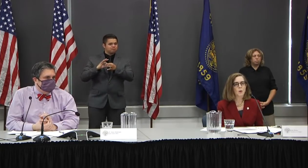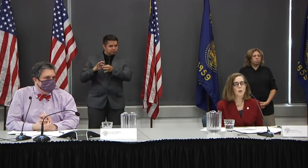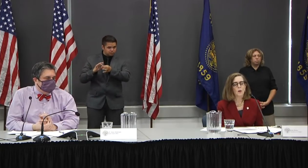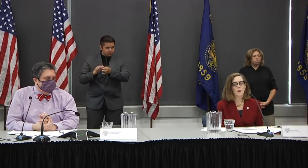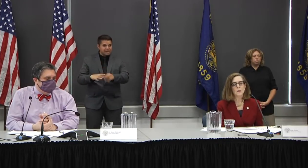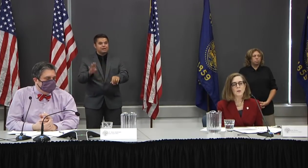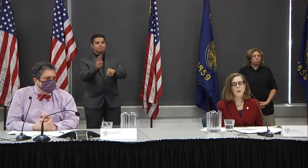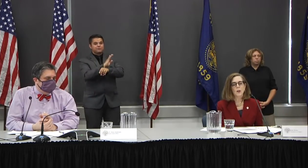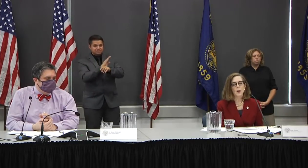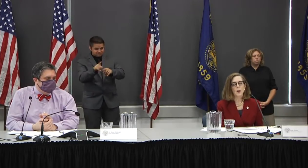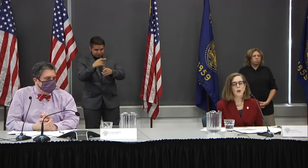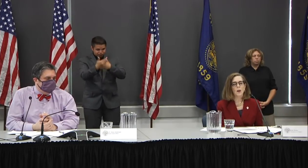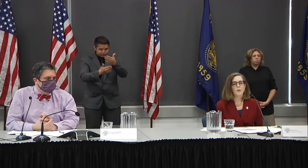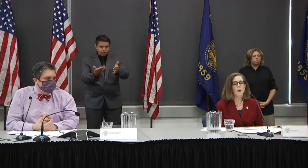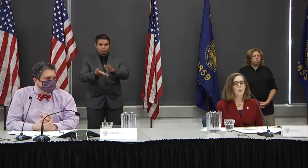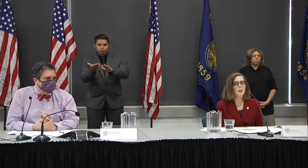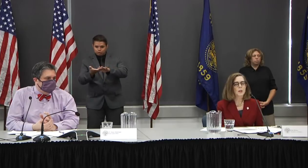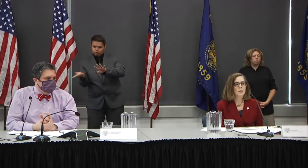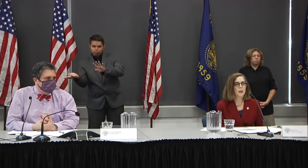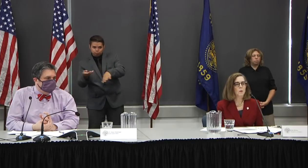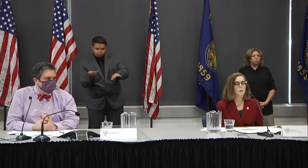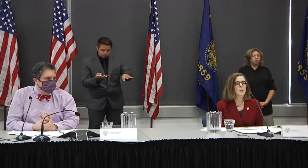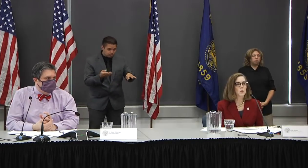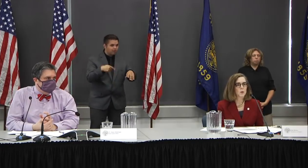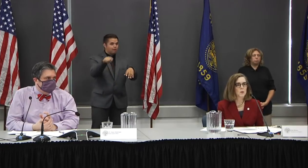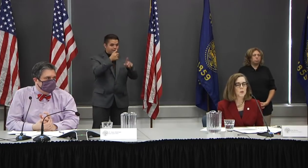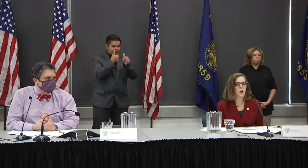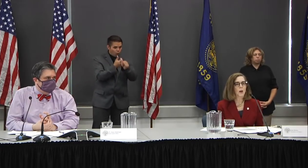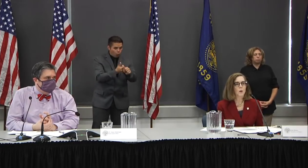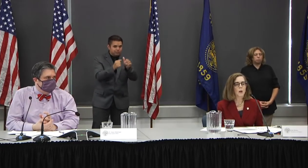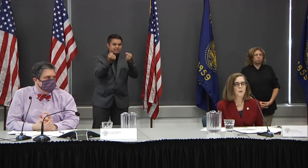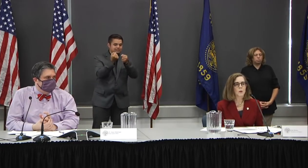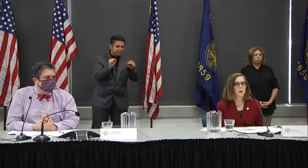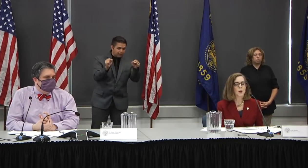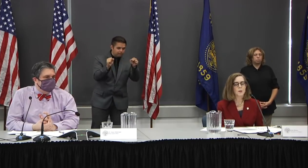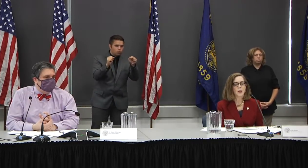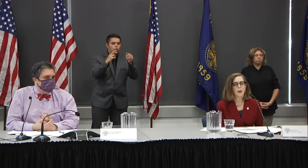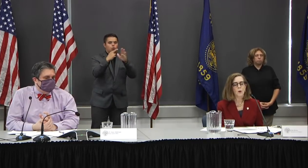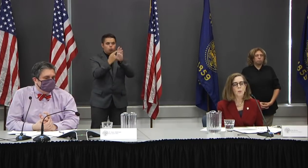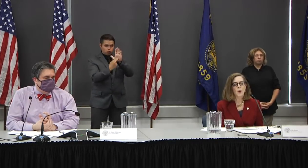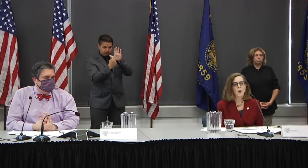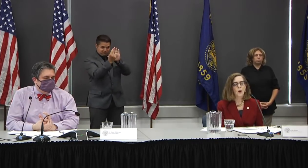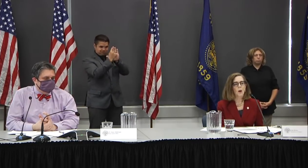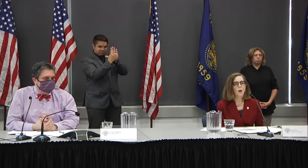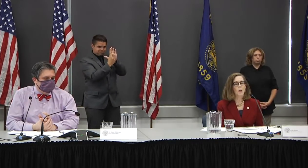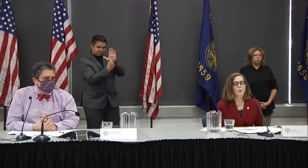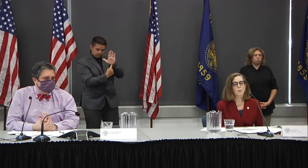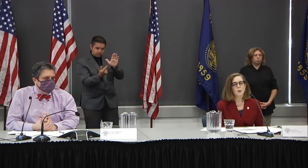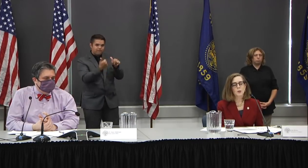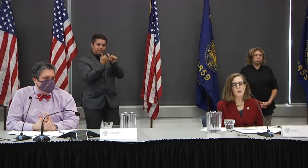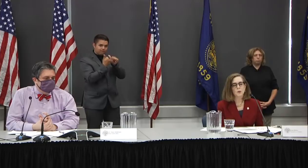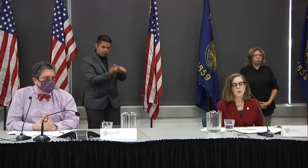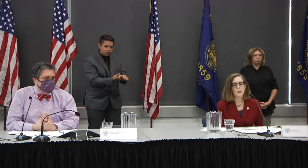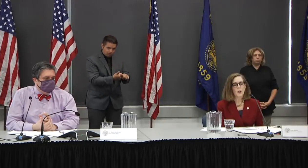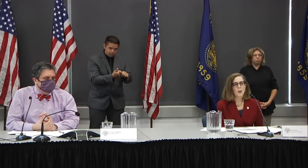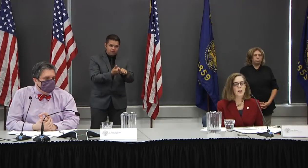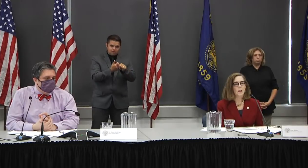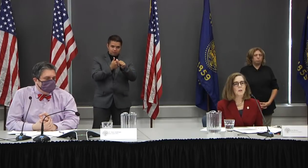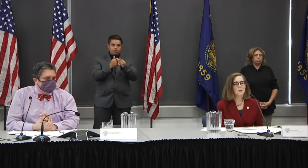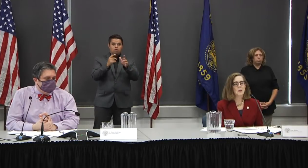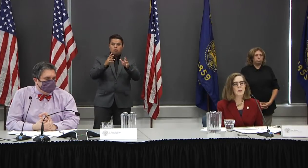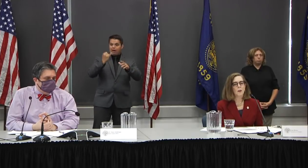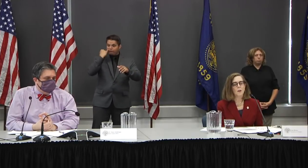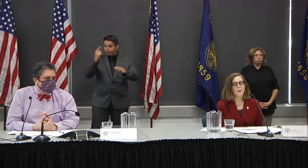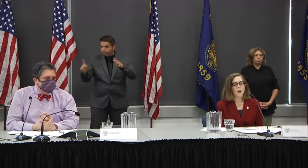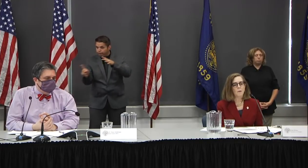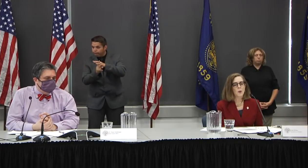safety protocols, that we can get resources out on the ground to help our producers,